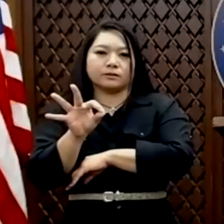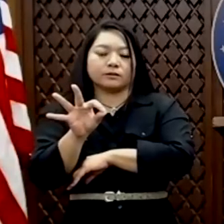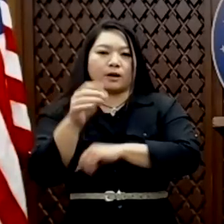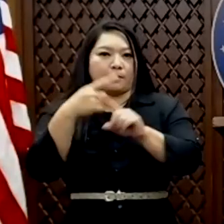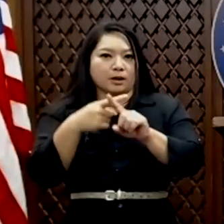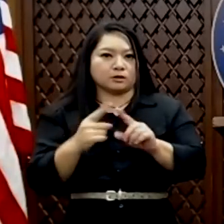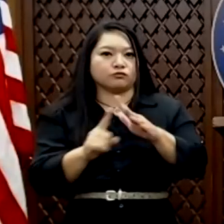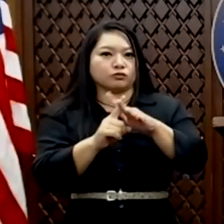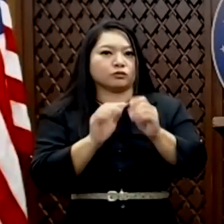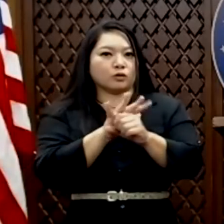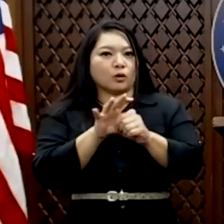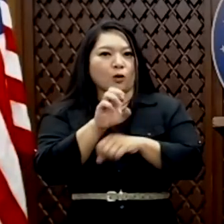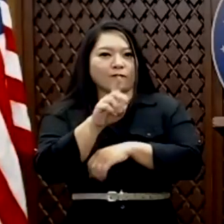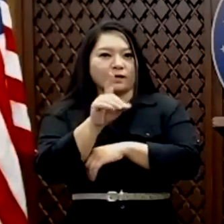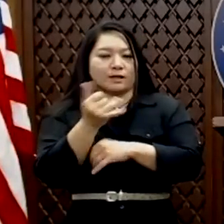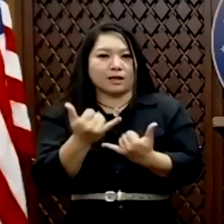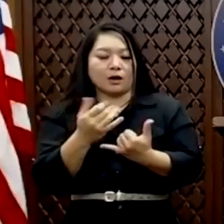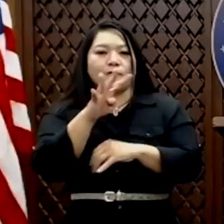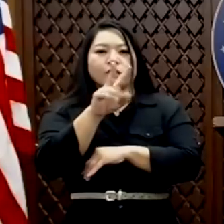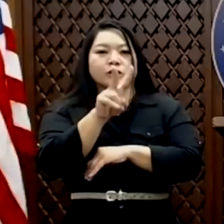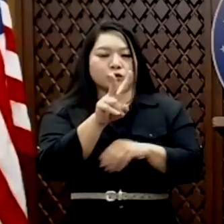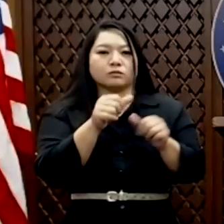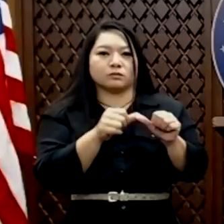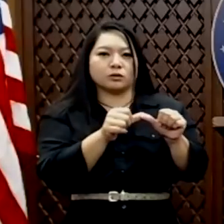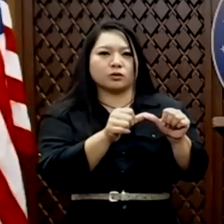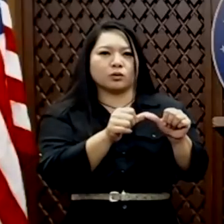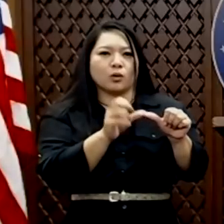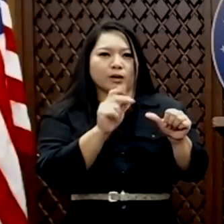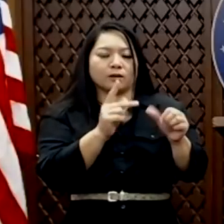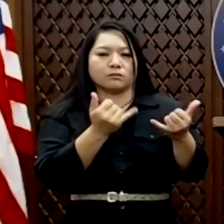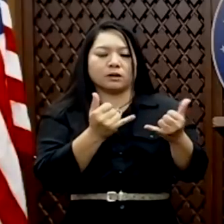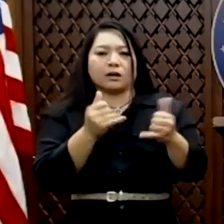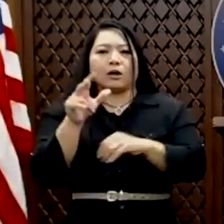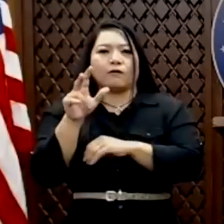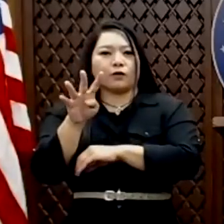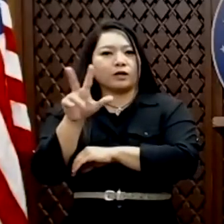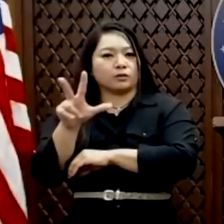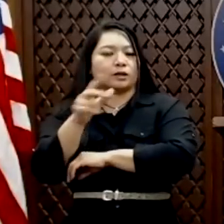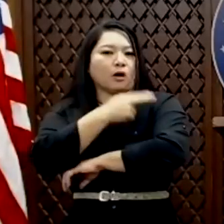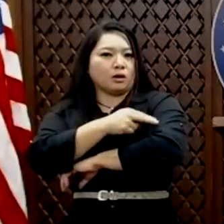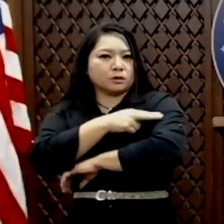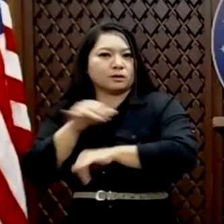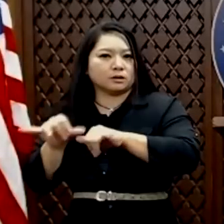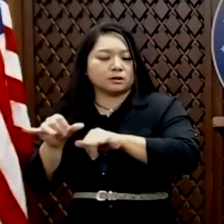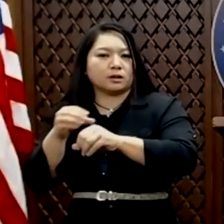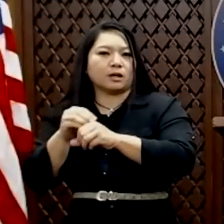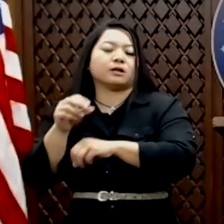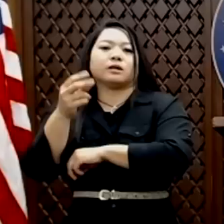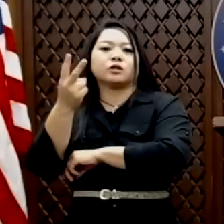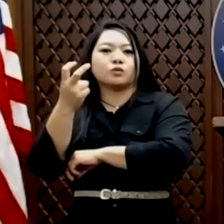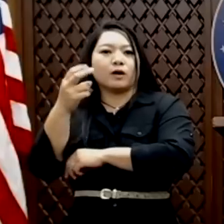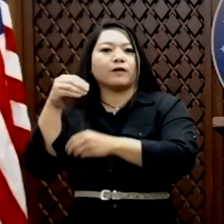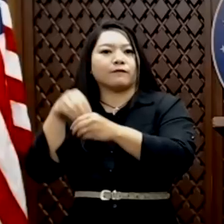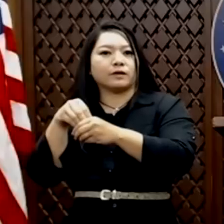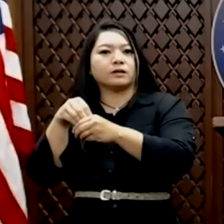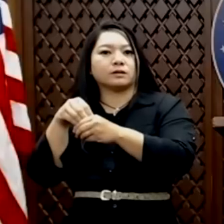their medical status, currently 42 are stable, 23 are hospitalized, And again, of those hospitalized, 12 are